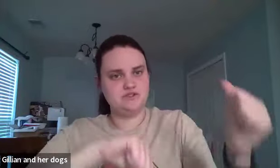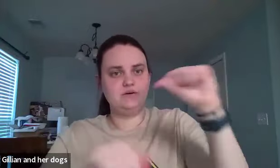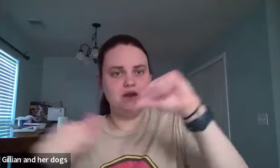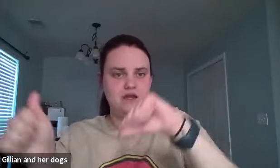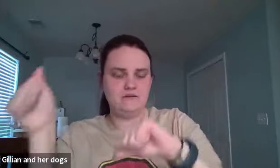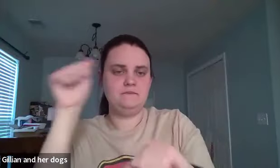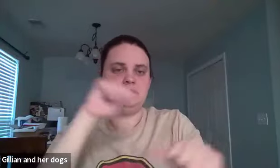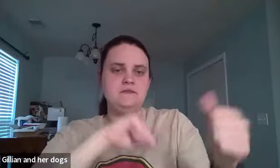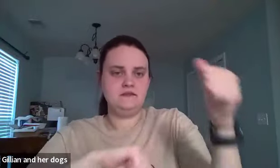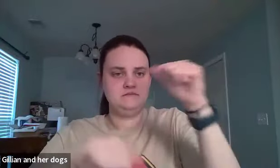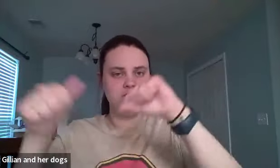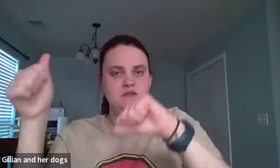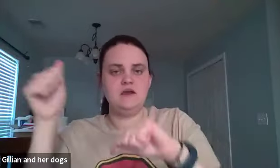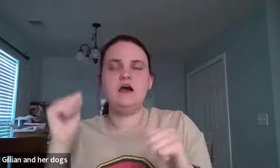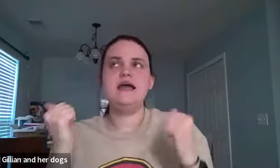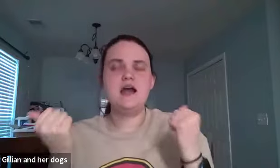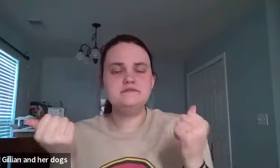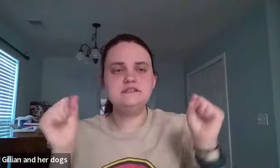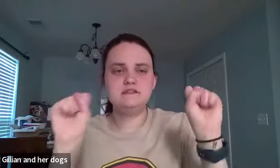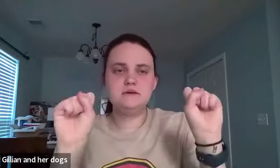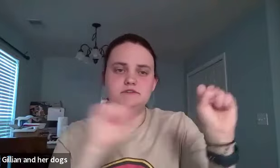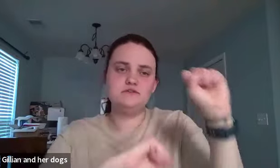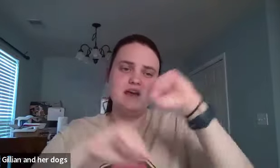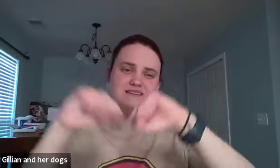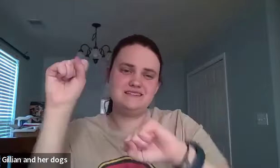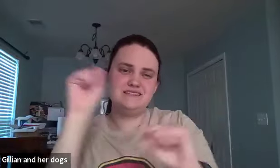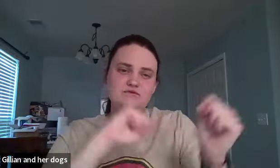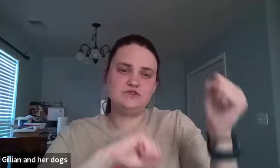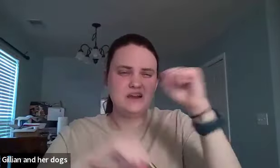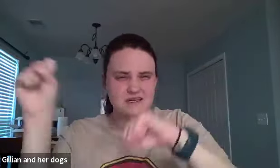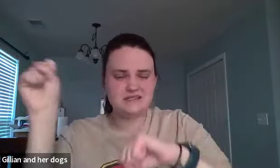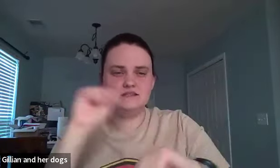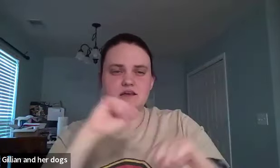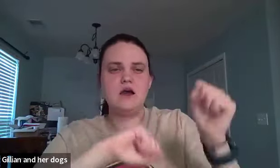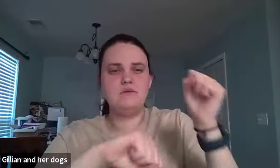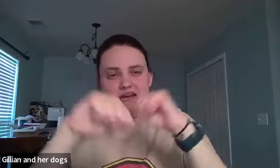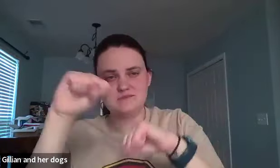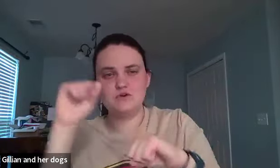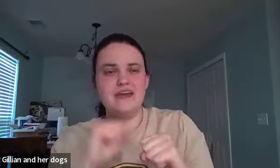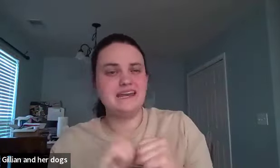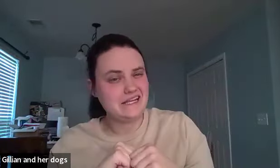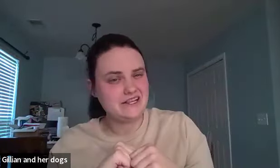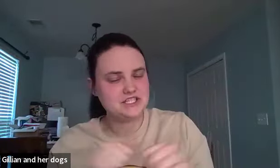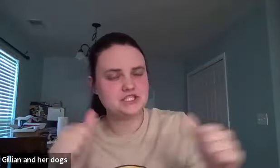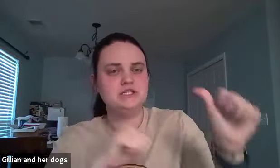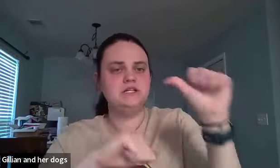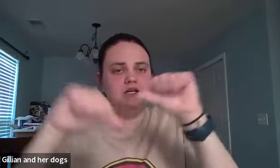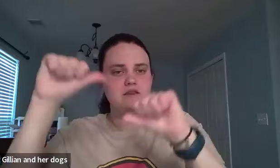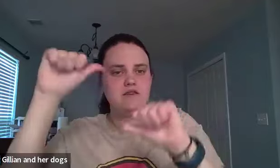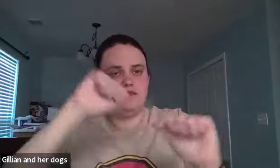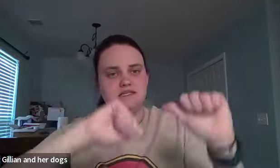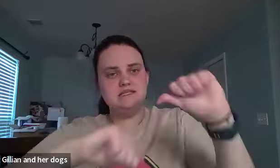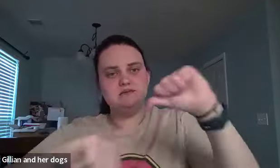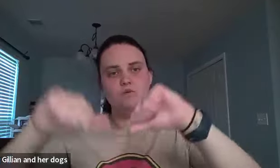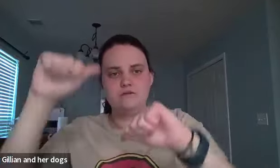beakers, okay? I have seen some people do the S's for science. That is more that English. This is more